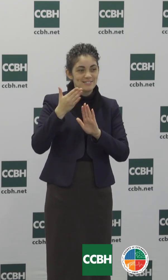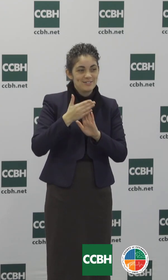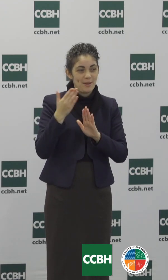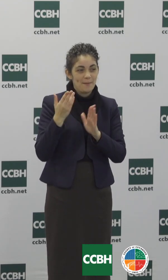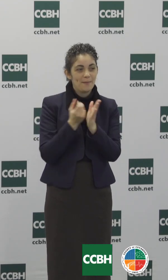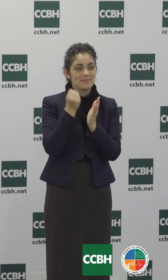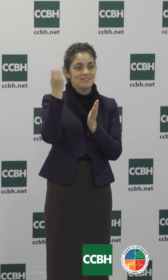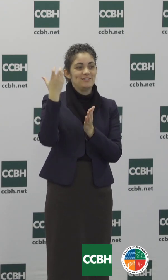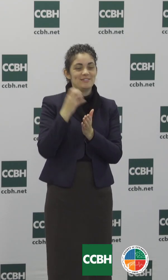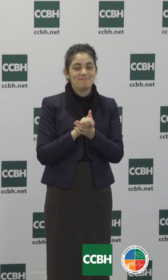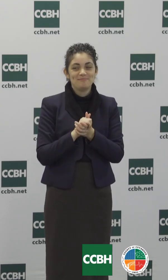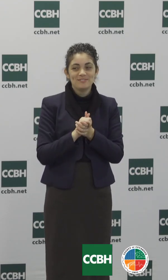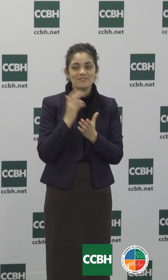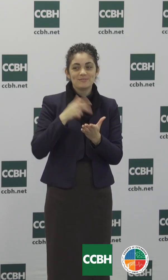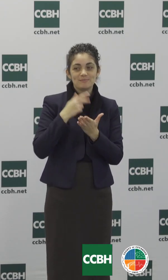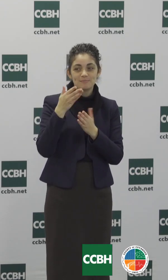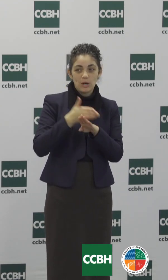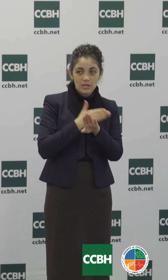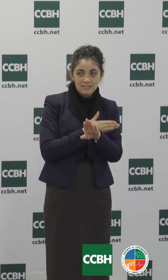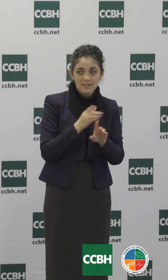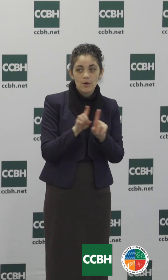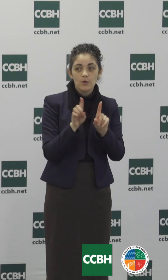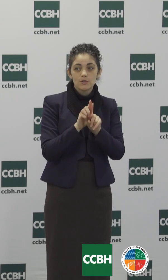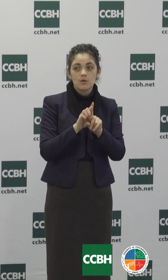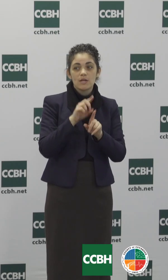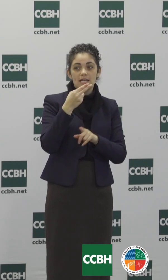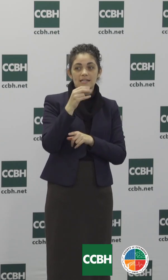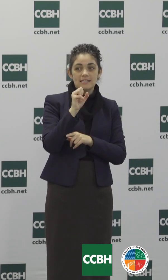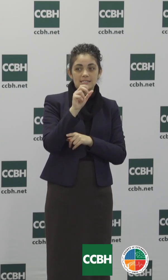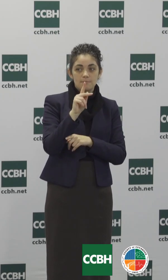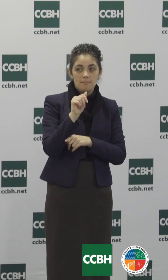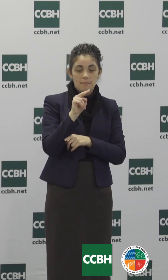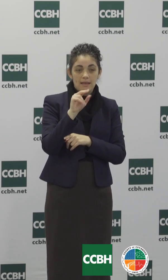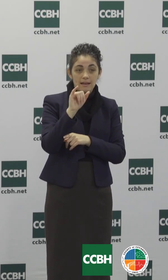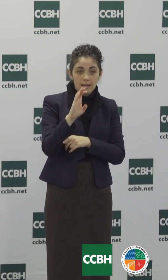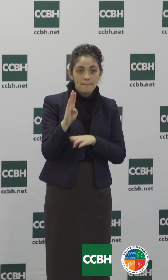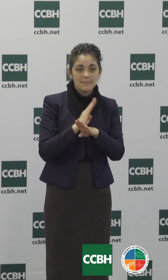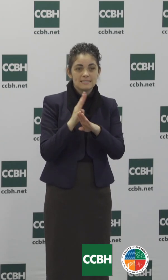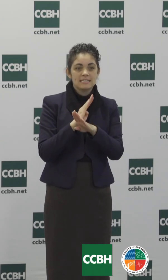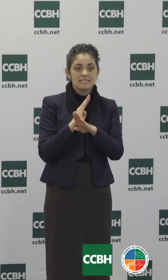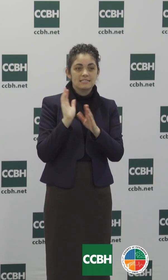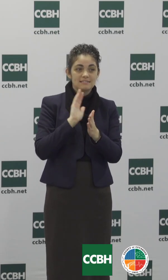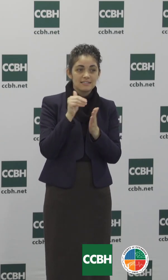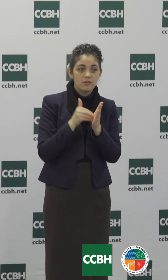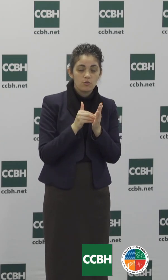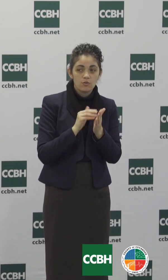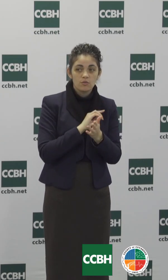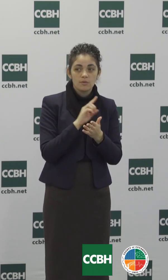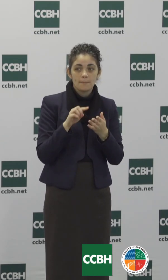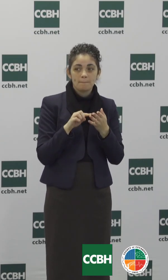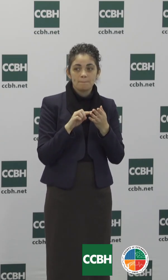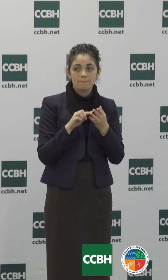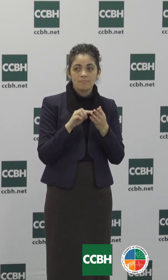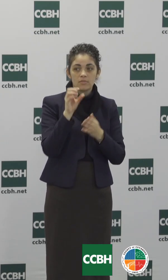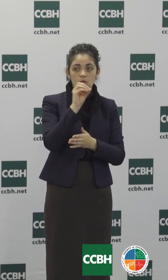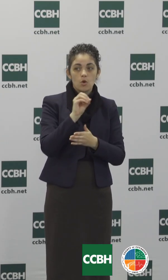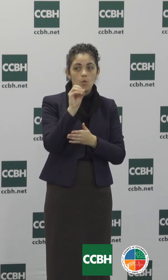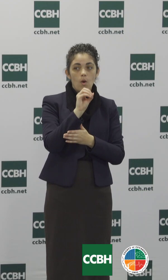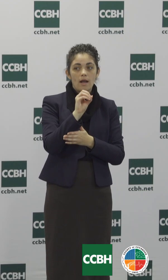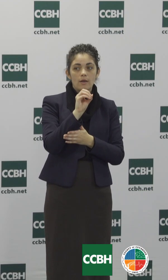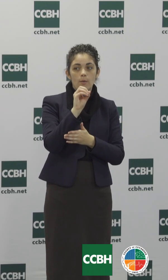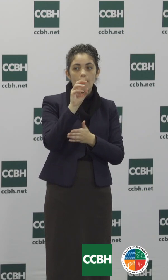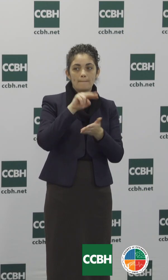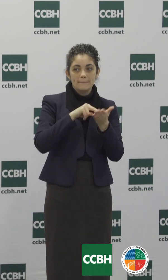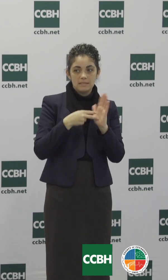HFLA of Northeast Ohio, the Hispanic Business Center, Magnet, and Ohio Means